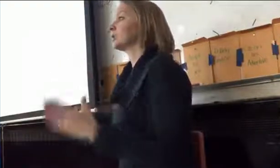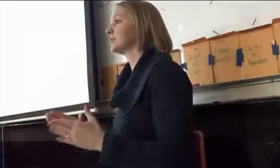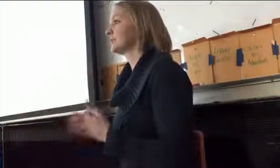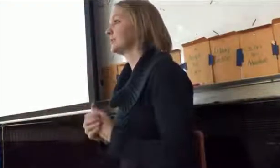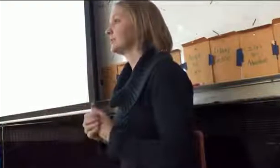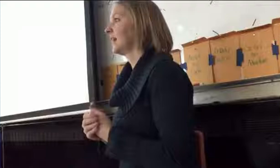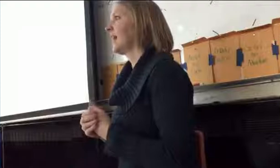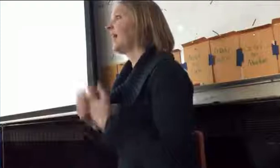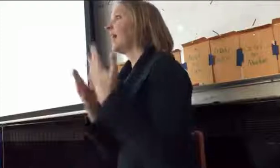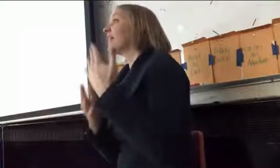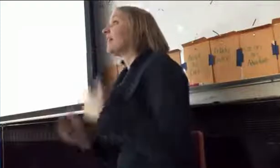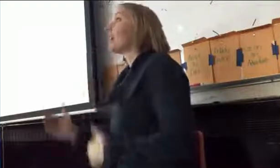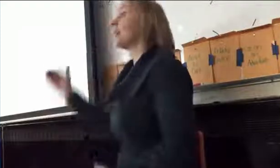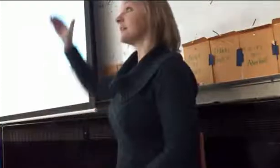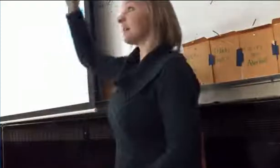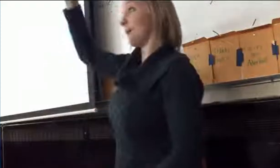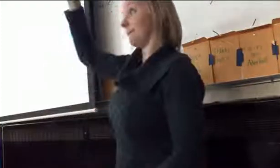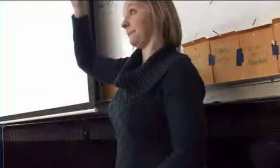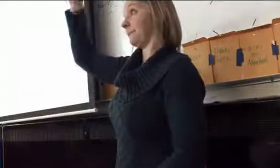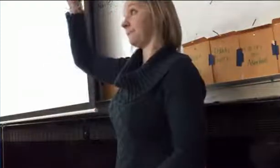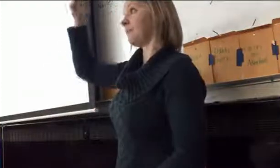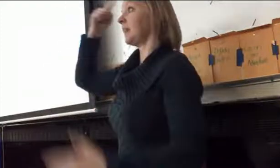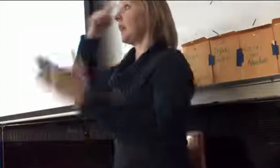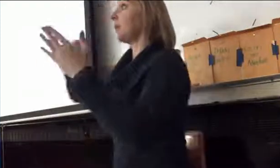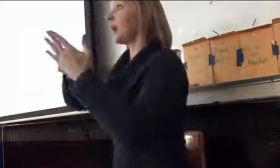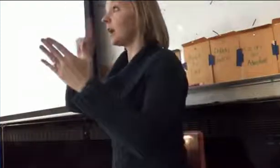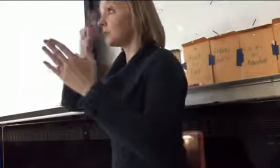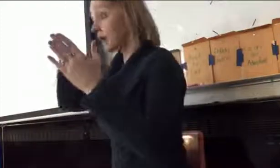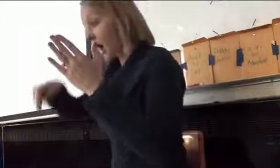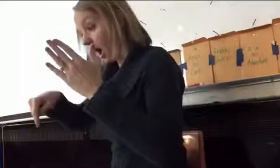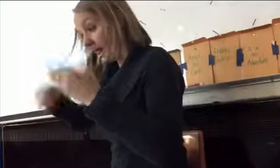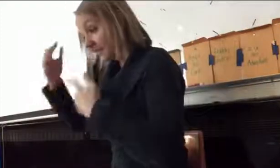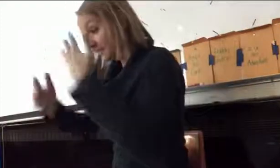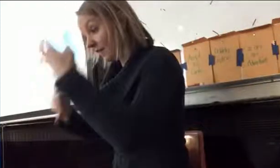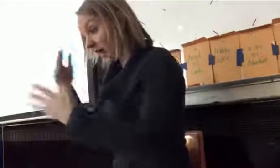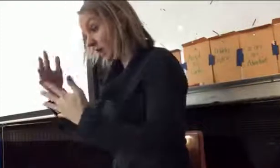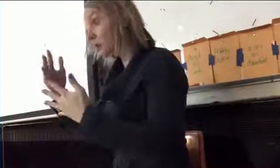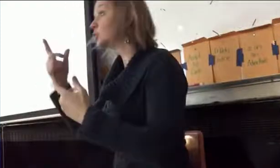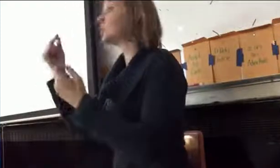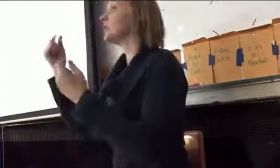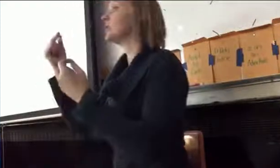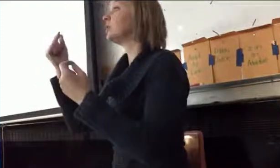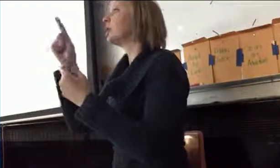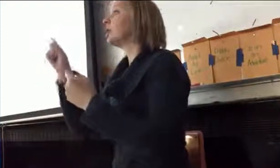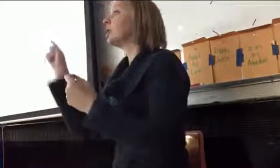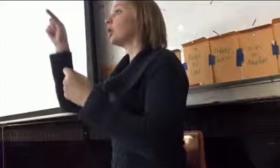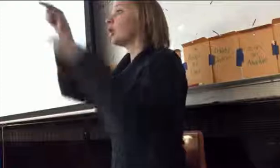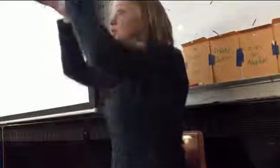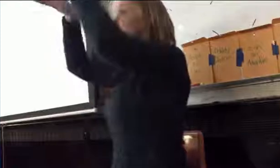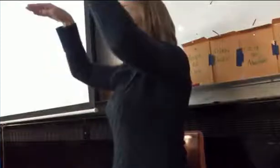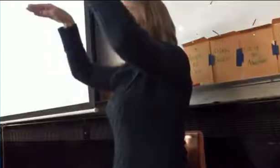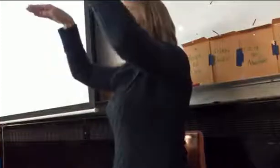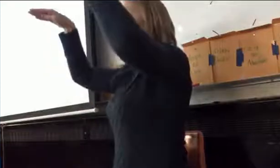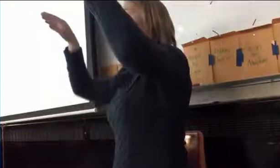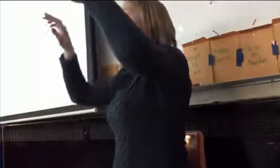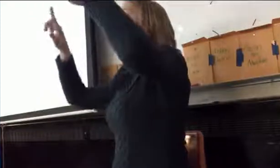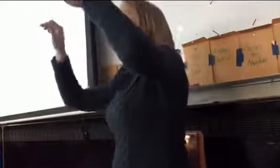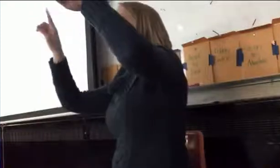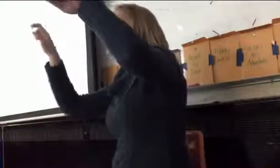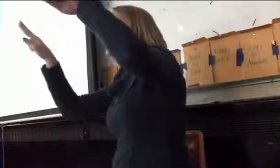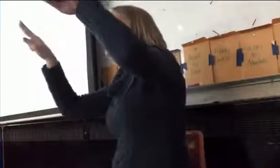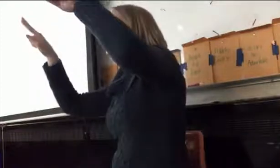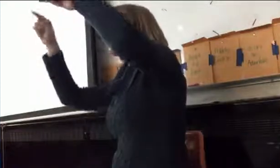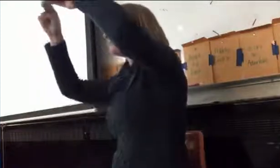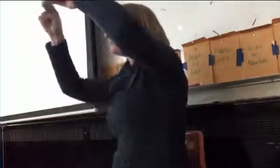business owners were on the top floor. They recognized that there was a fire. They calmly walked to the roof, put a ladder between 2